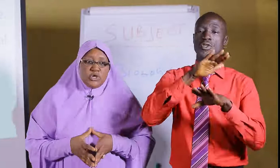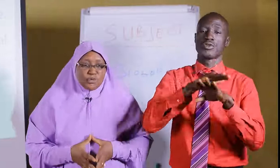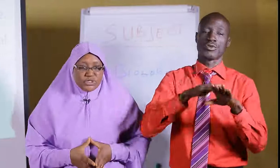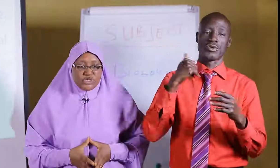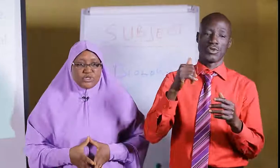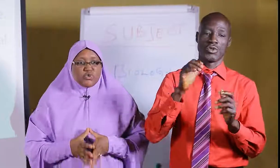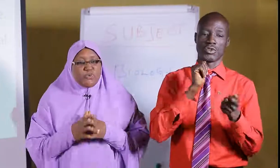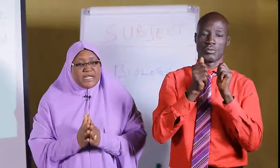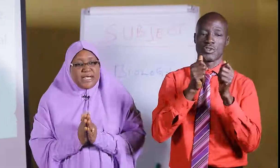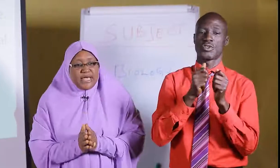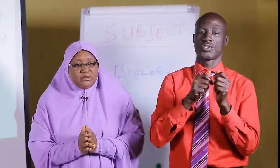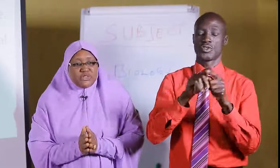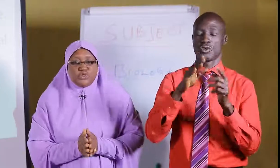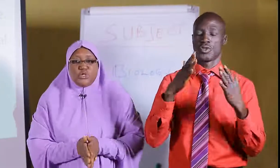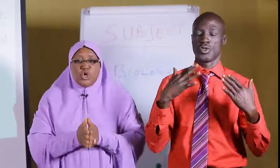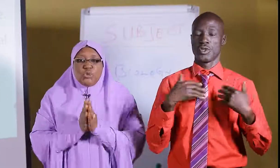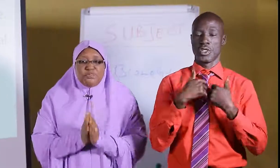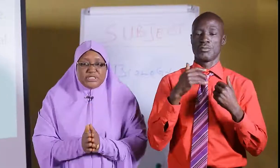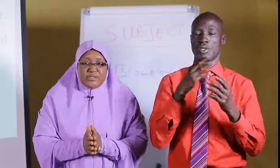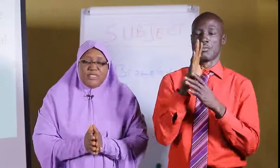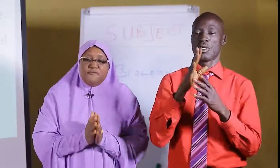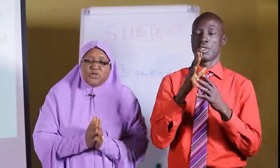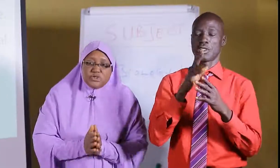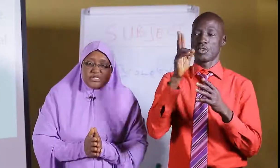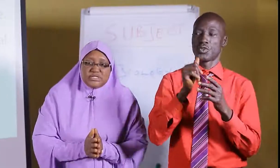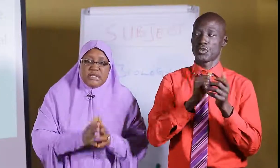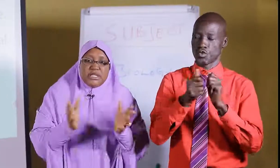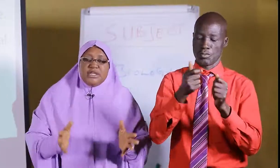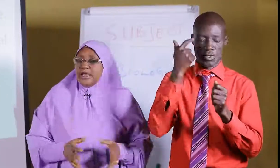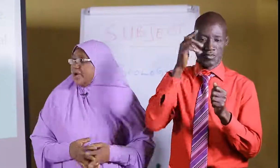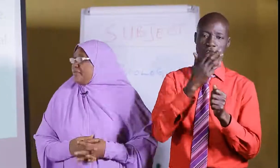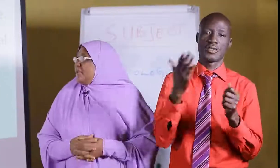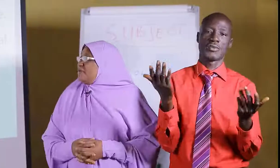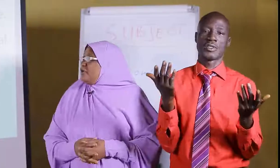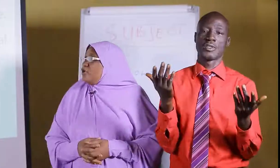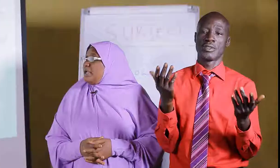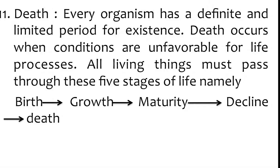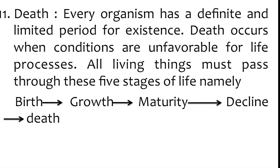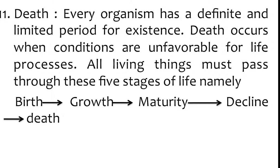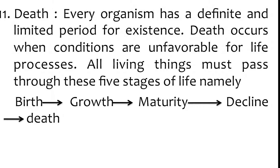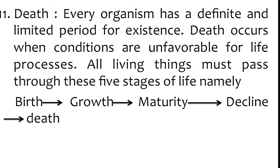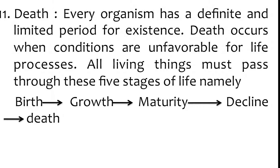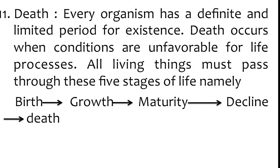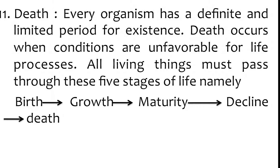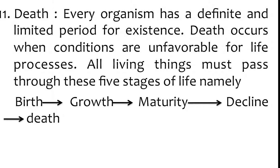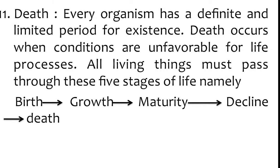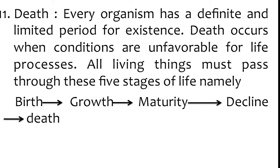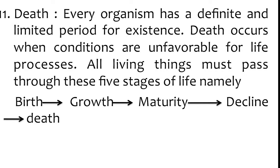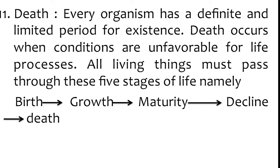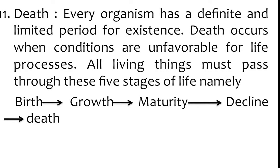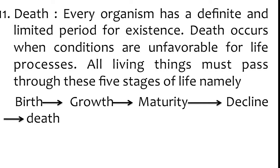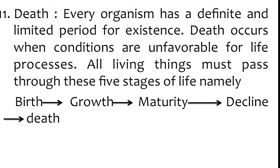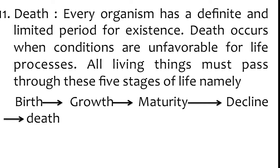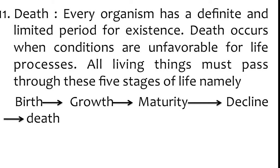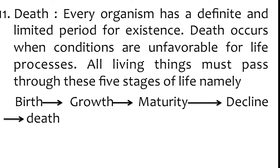as competition. So plants and animals usually compete for resources in their environment. Then the last character